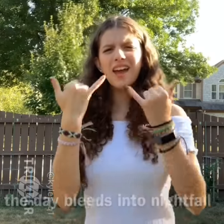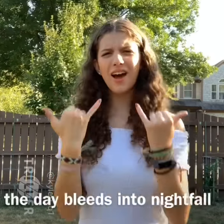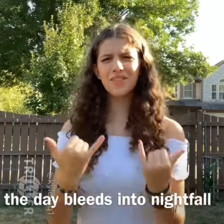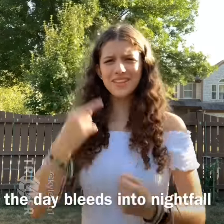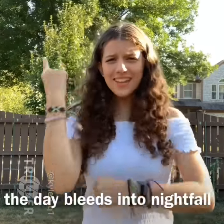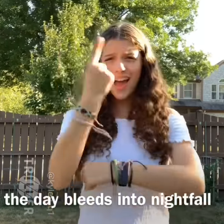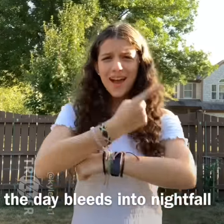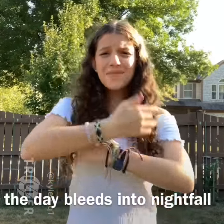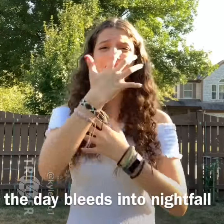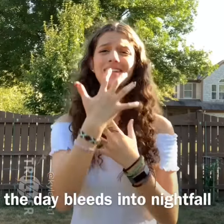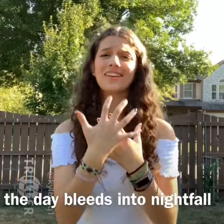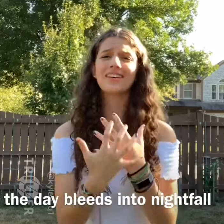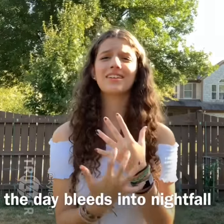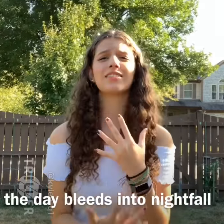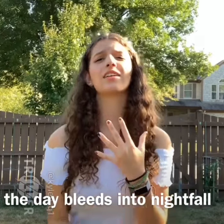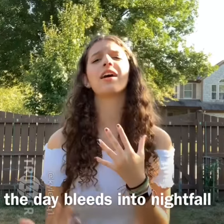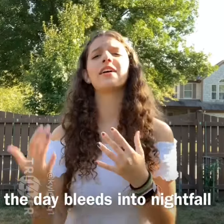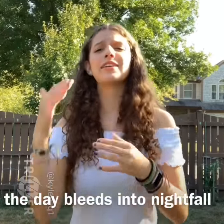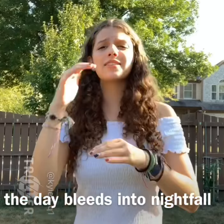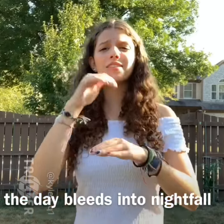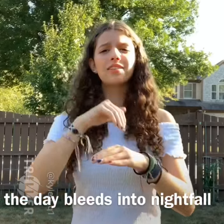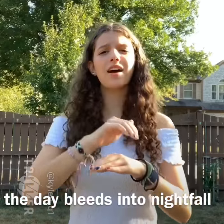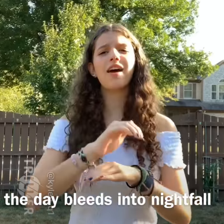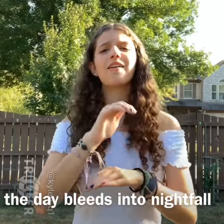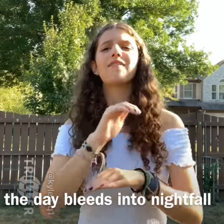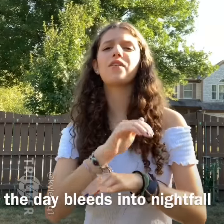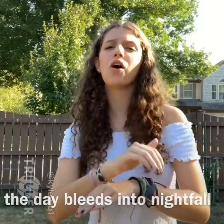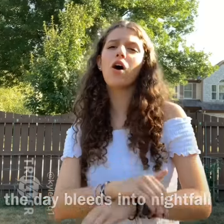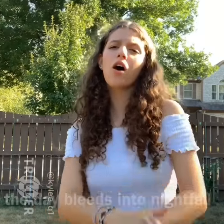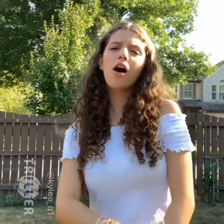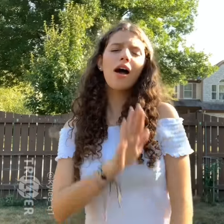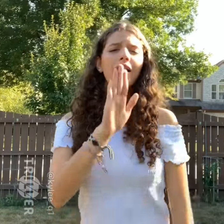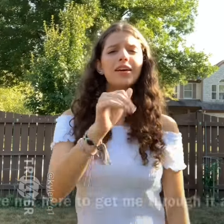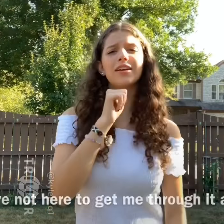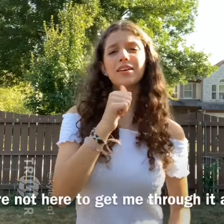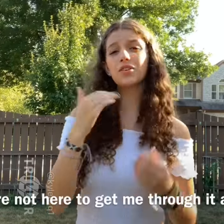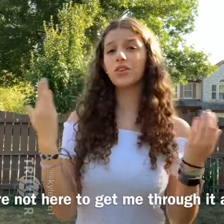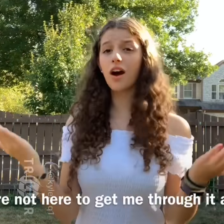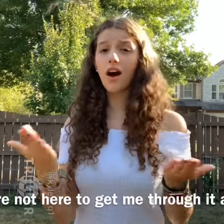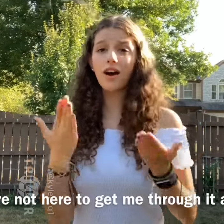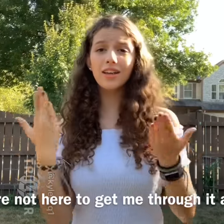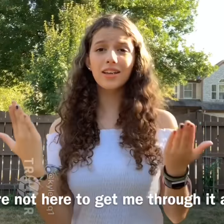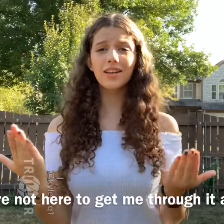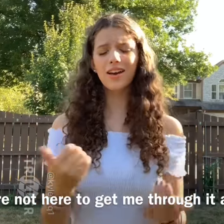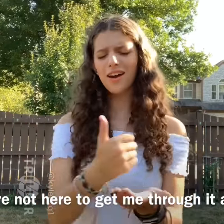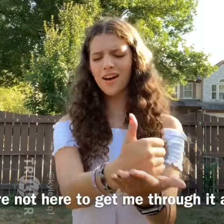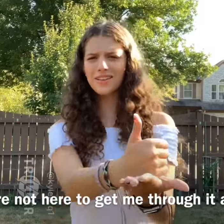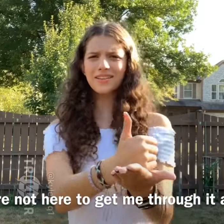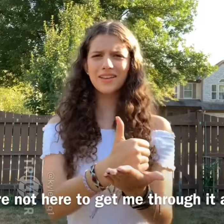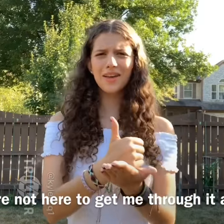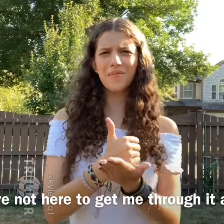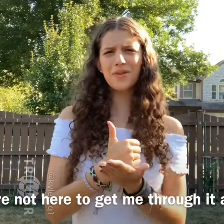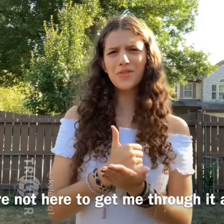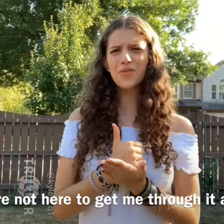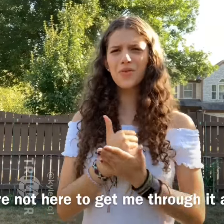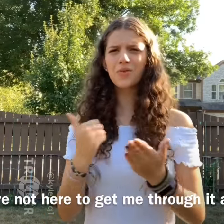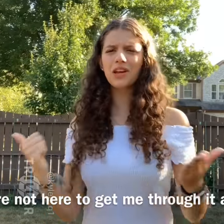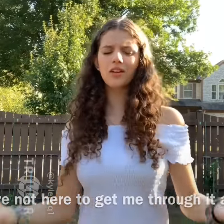now the day bleeds into nightfall And you're not here to get me through it